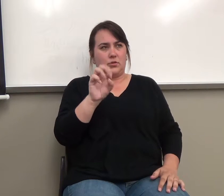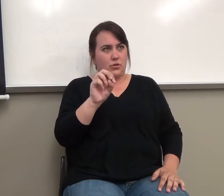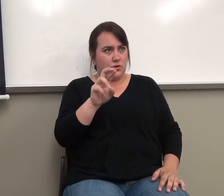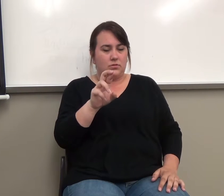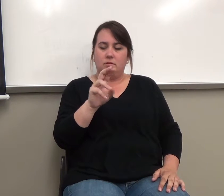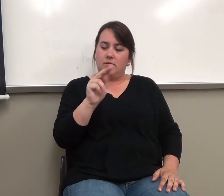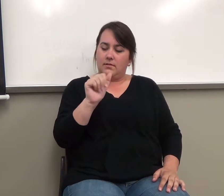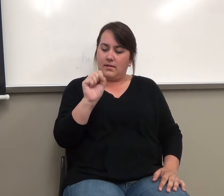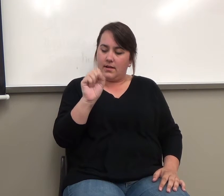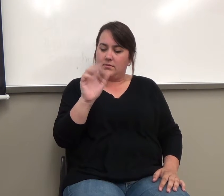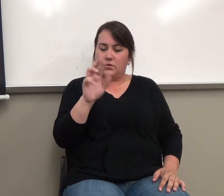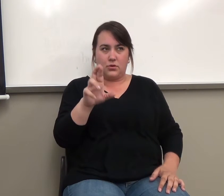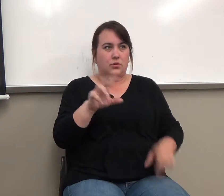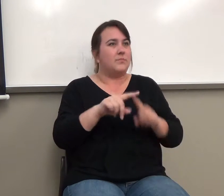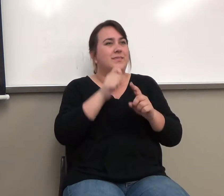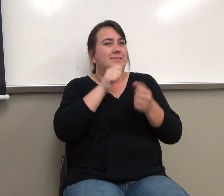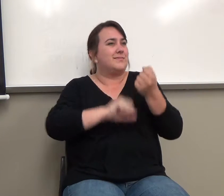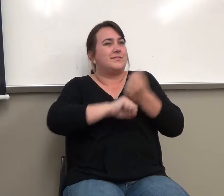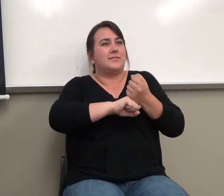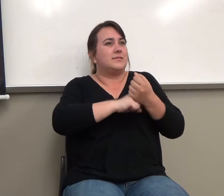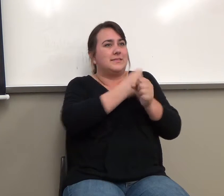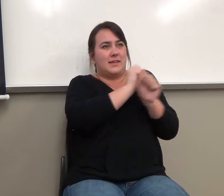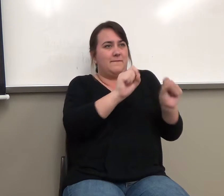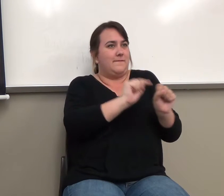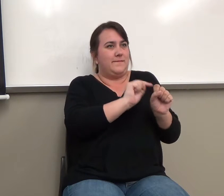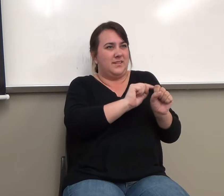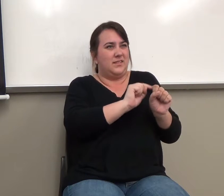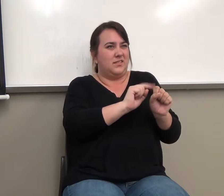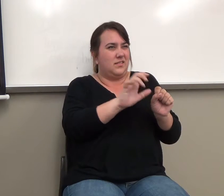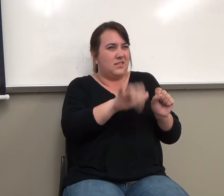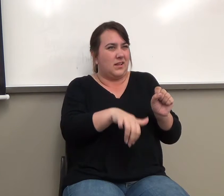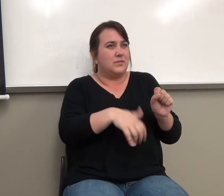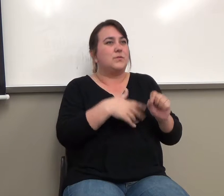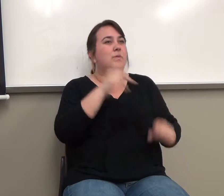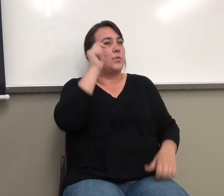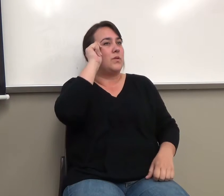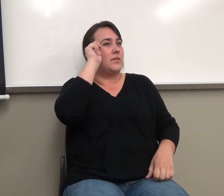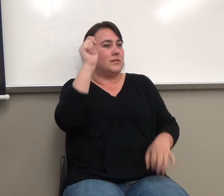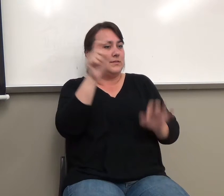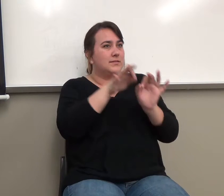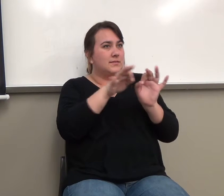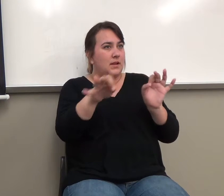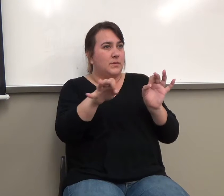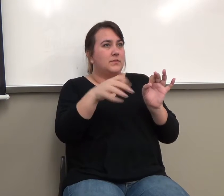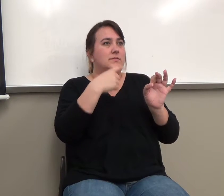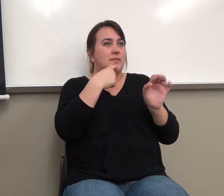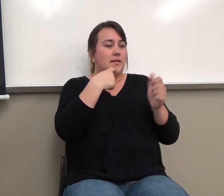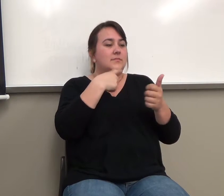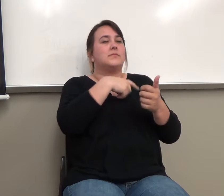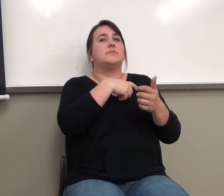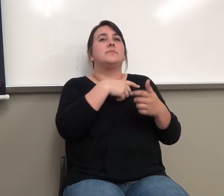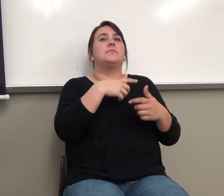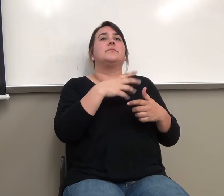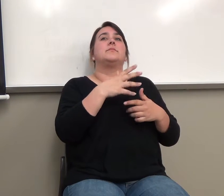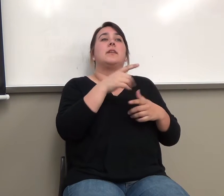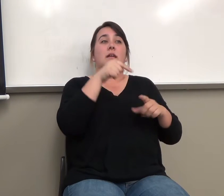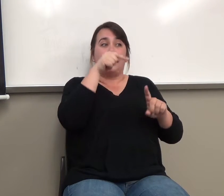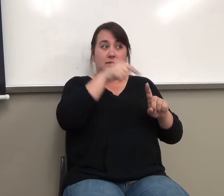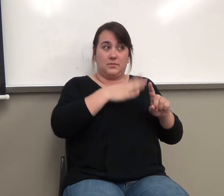examples of something and expanding your discussions of them. So again, this is going to be paragraph